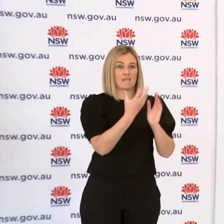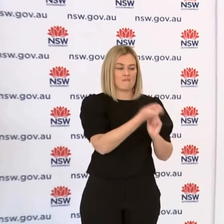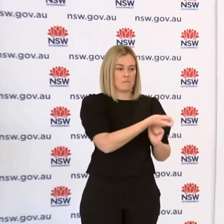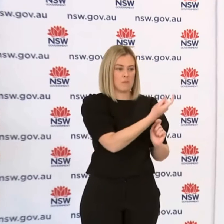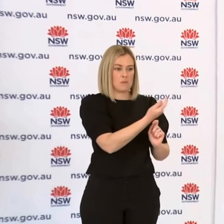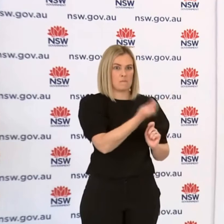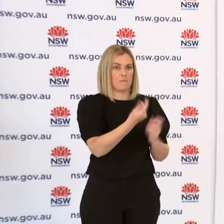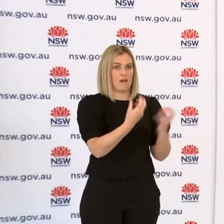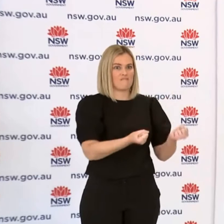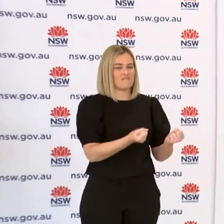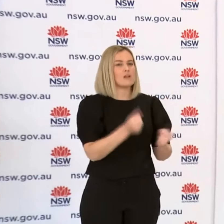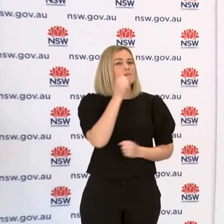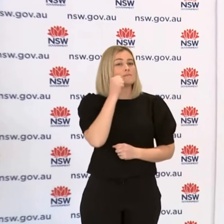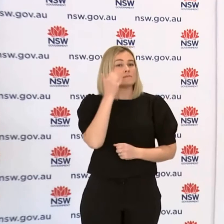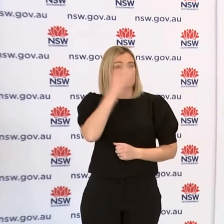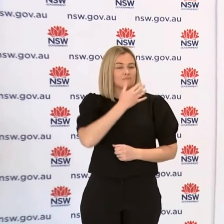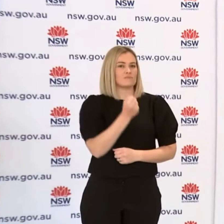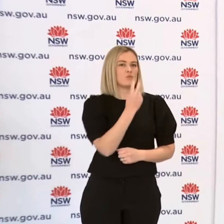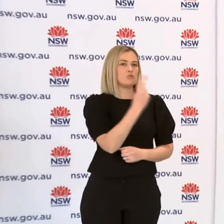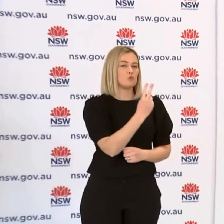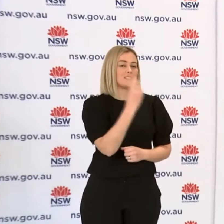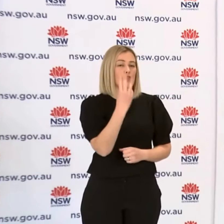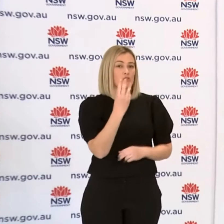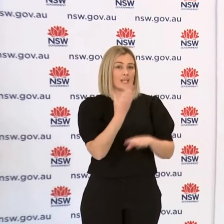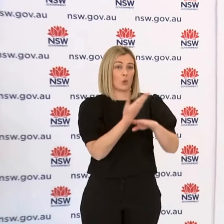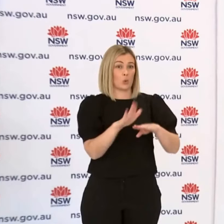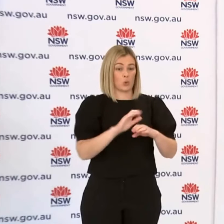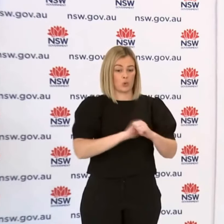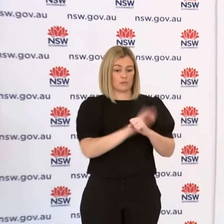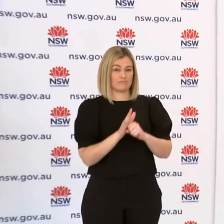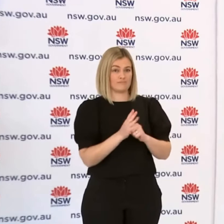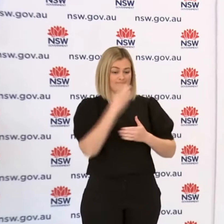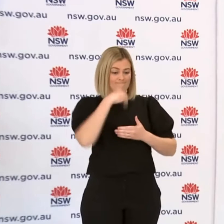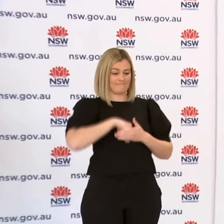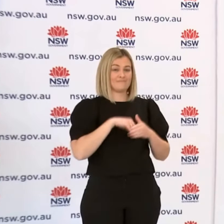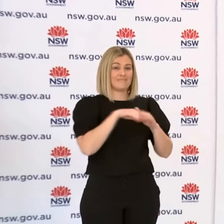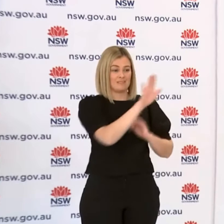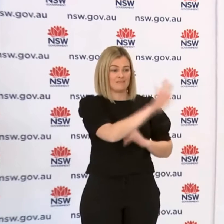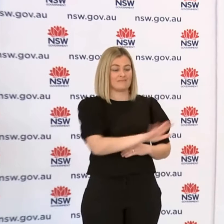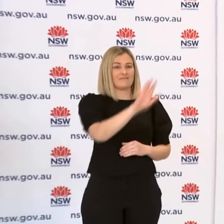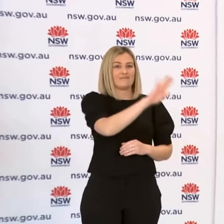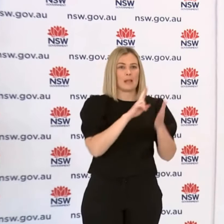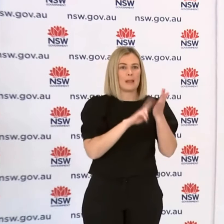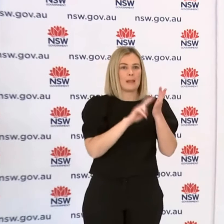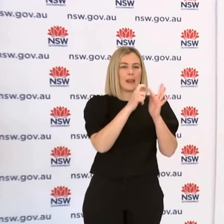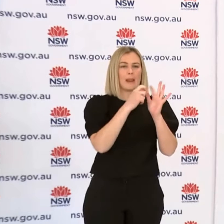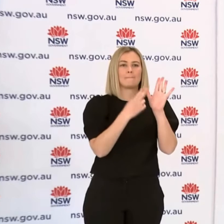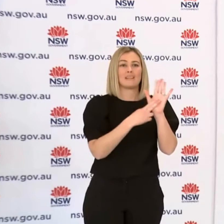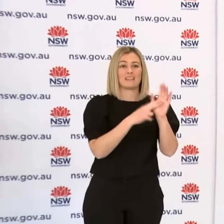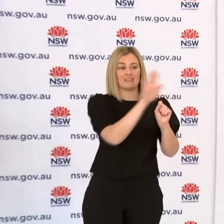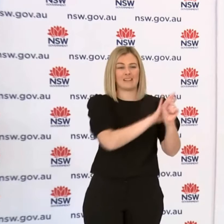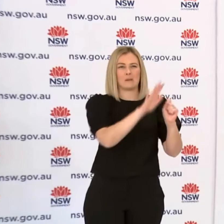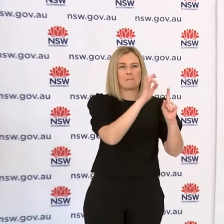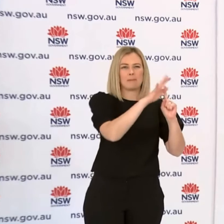So at 8 p.m. last night, we saw 23 new cases just in that area. And from the advice I've had this morning,